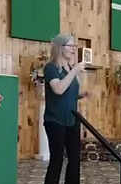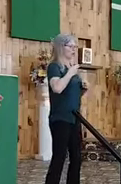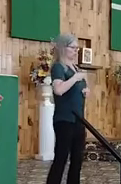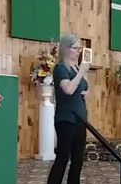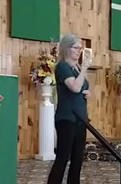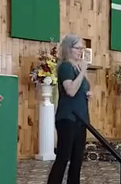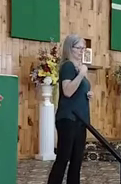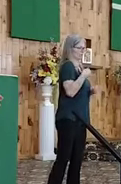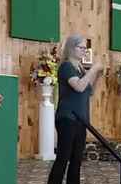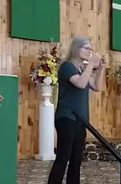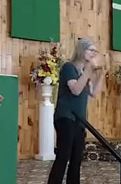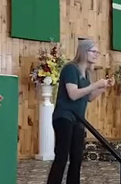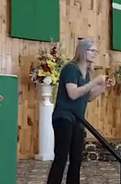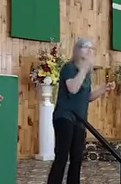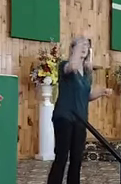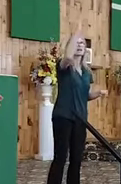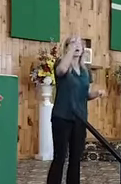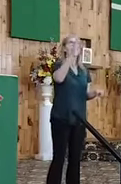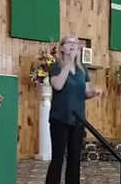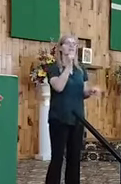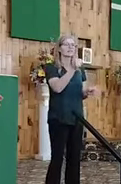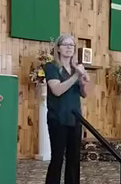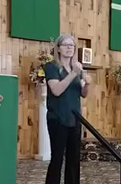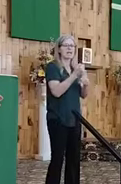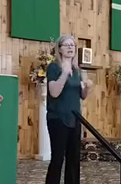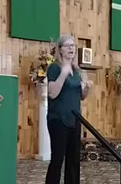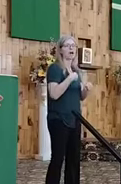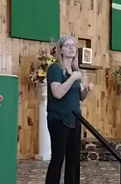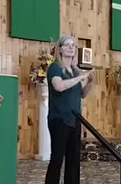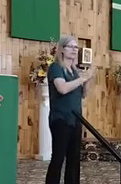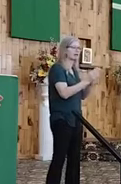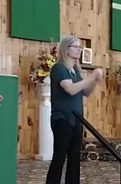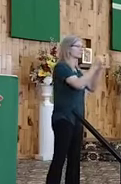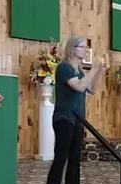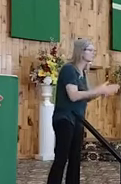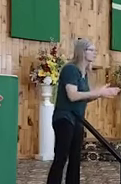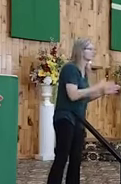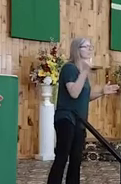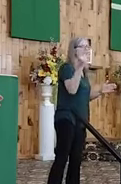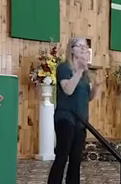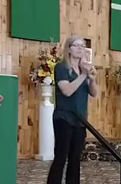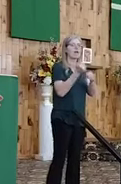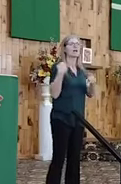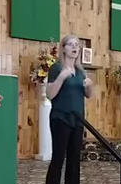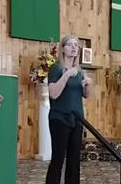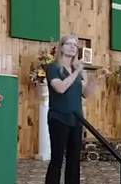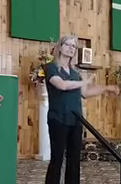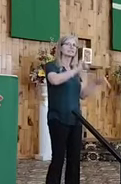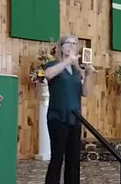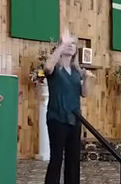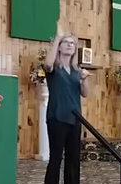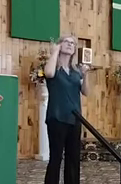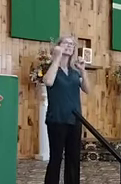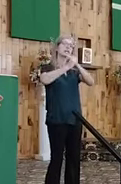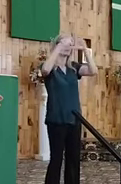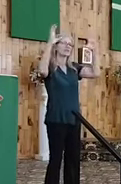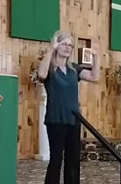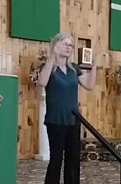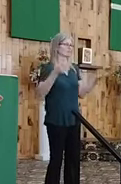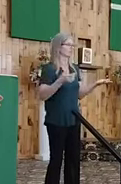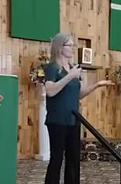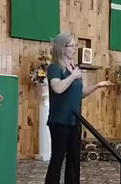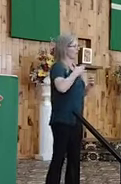us to sin, not at all. God made us in his image and likeness to reflect him. So I am human, repeat after me, I am human,